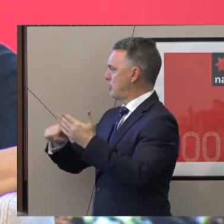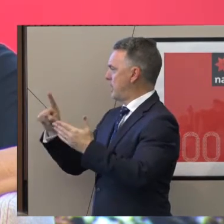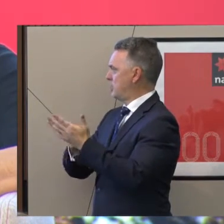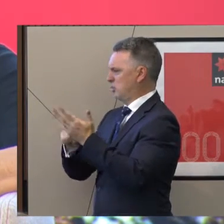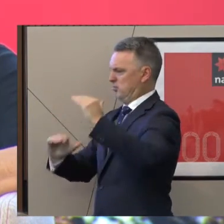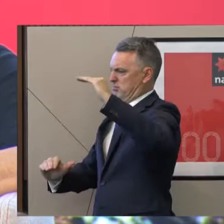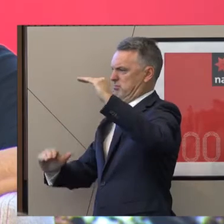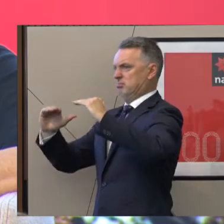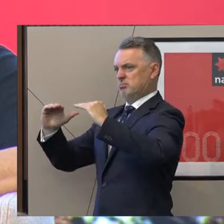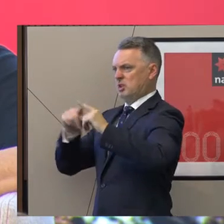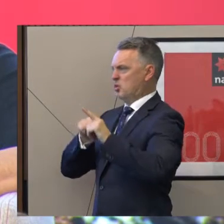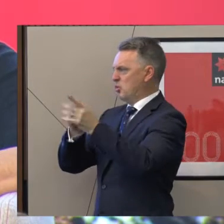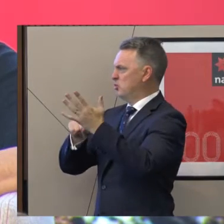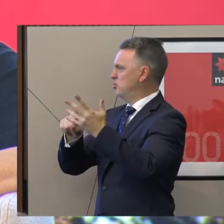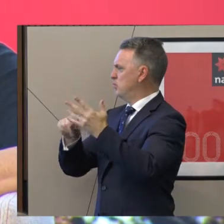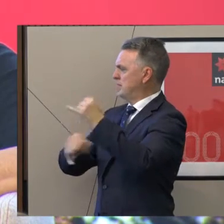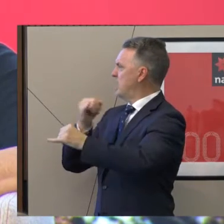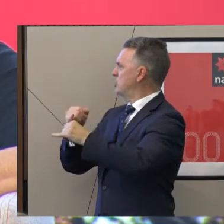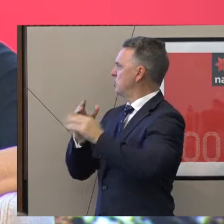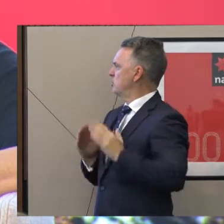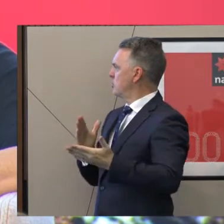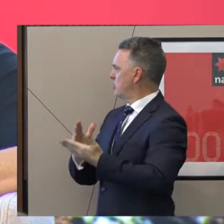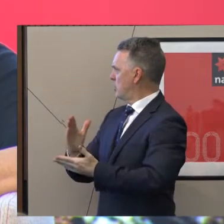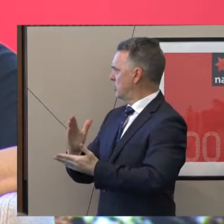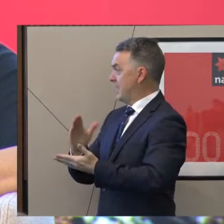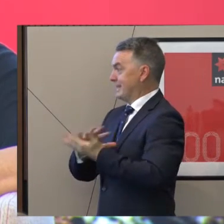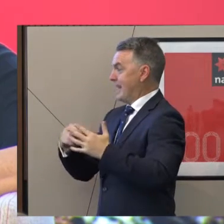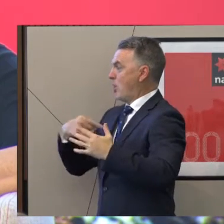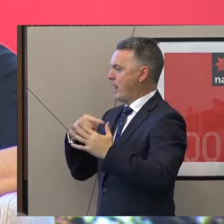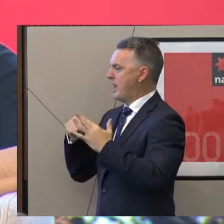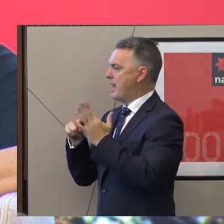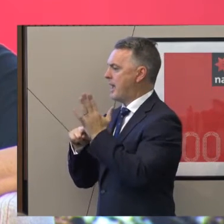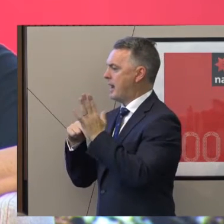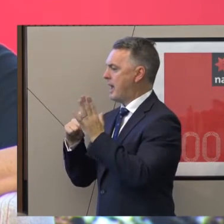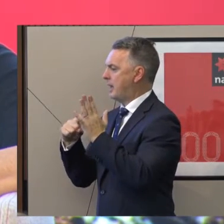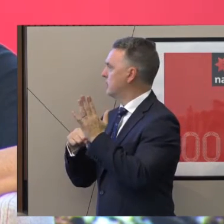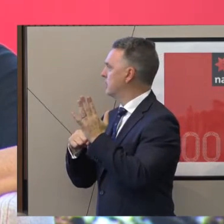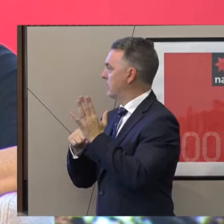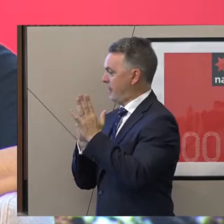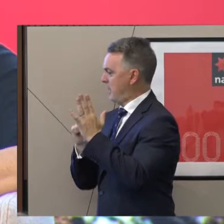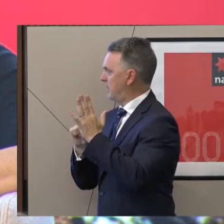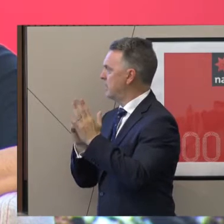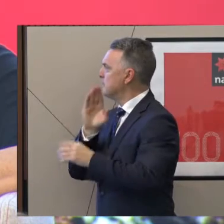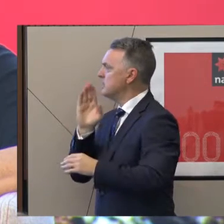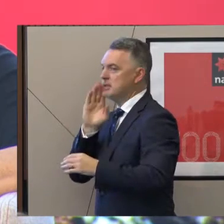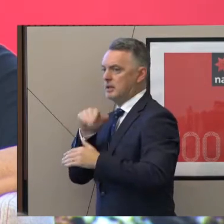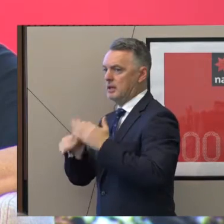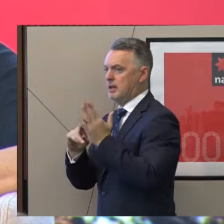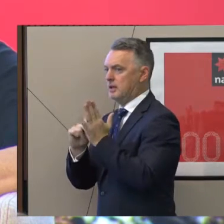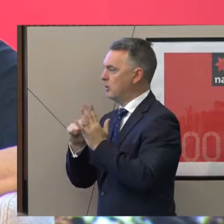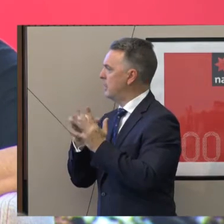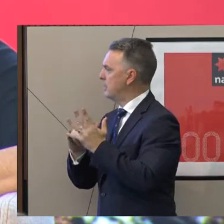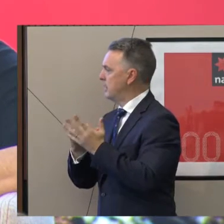core of international human rights. It's how we enact on that. I think that's missing from the NDIS at the